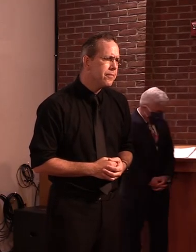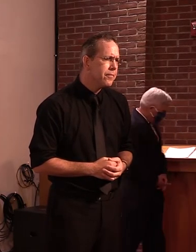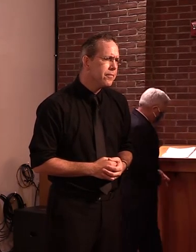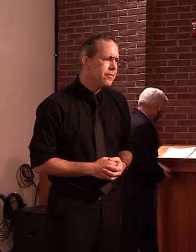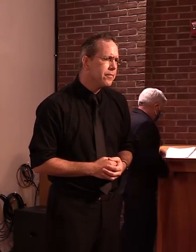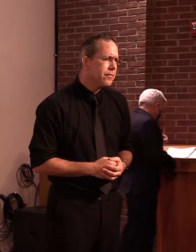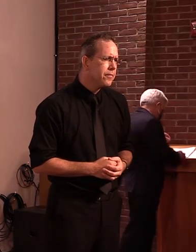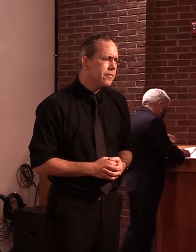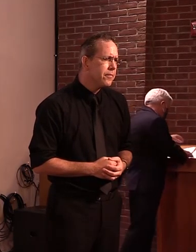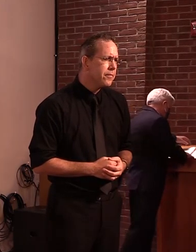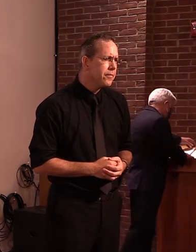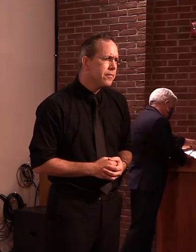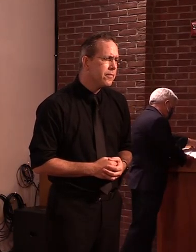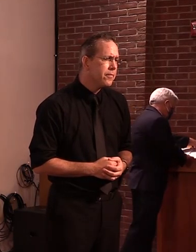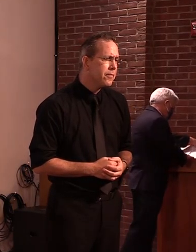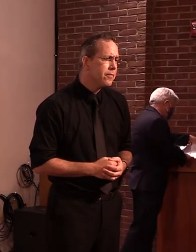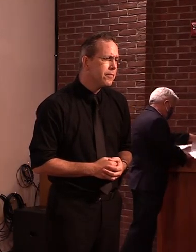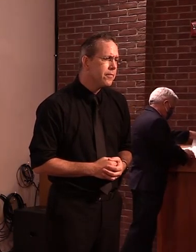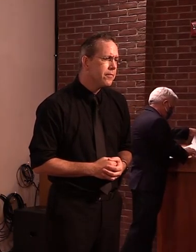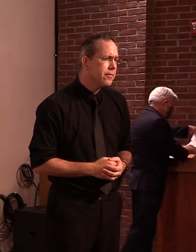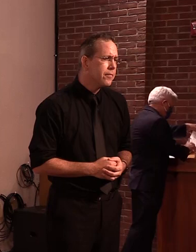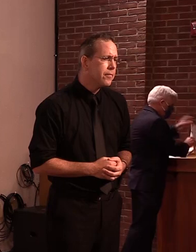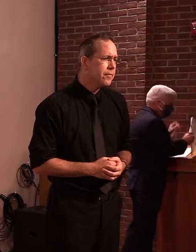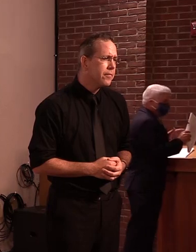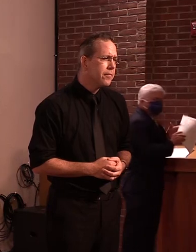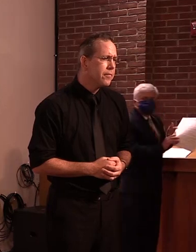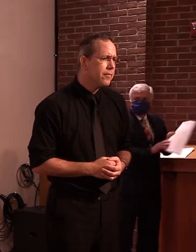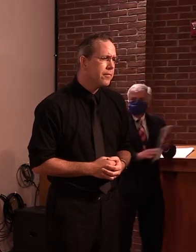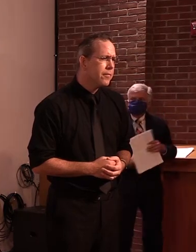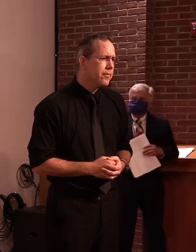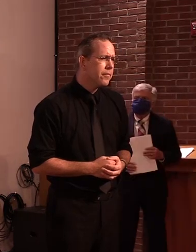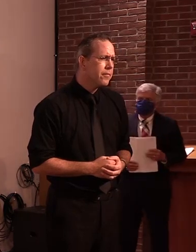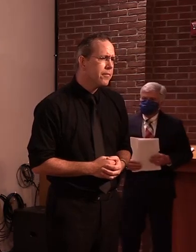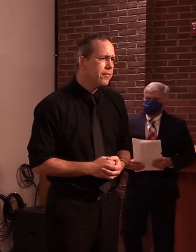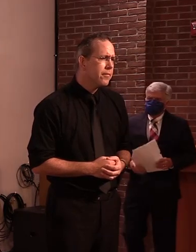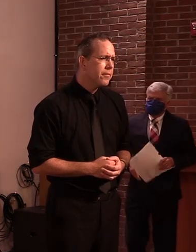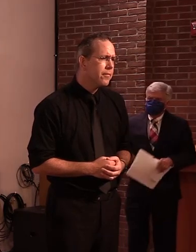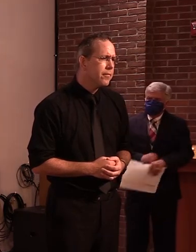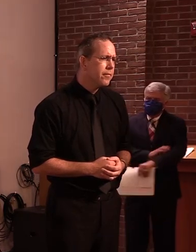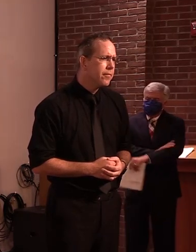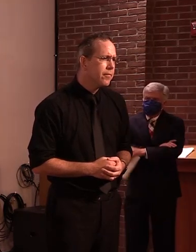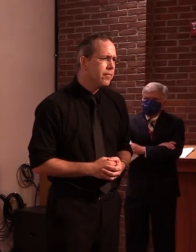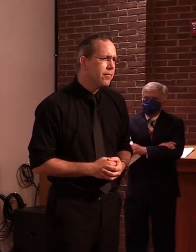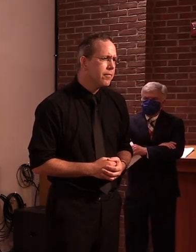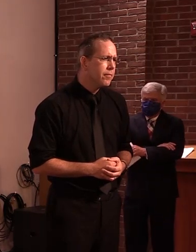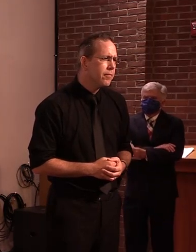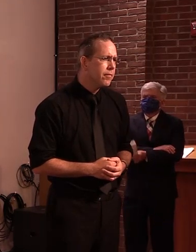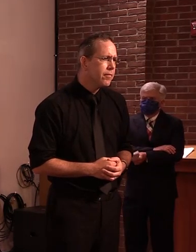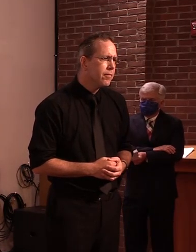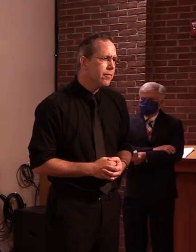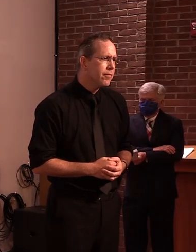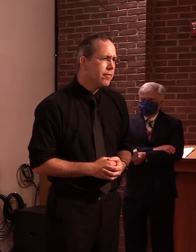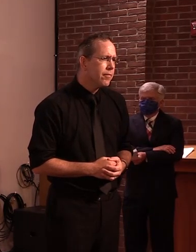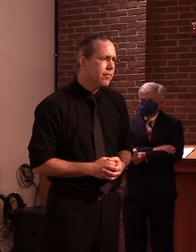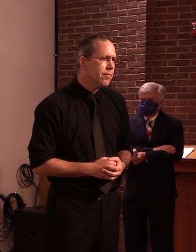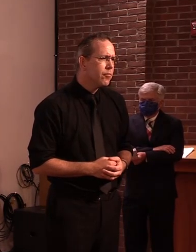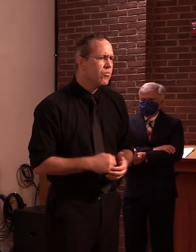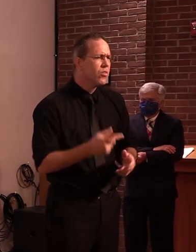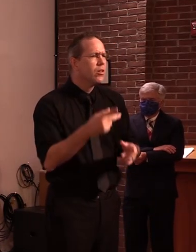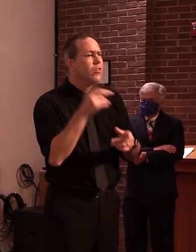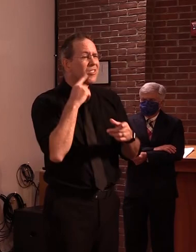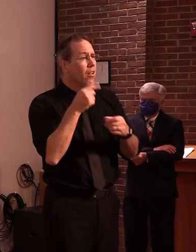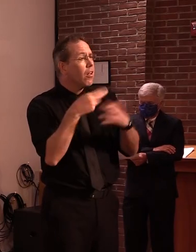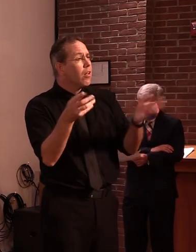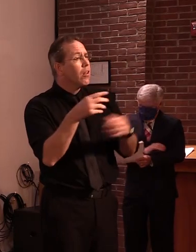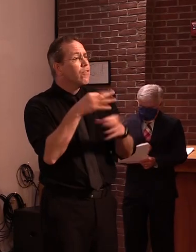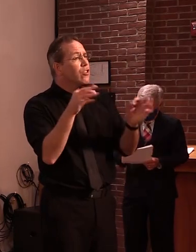direction, or is it at their discretion how they're gonna give the mask to the recipients? Yeah, there's actually a protocol for this and a plan